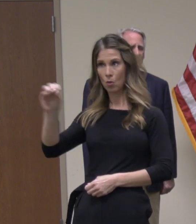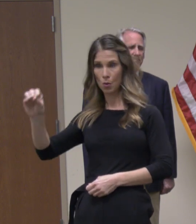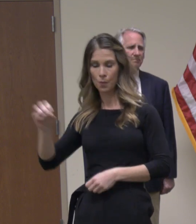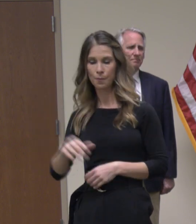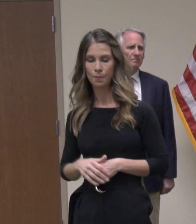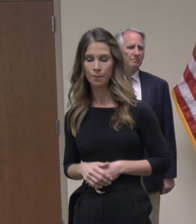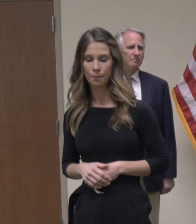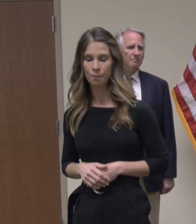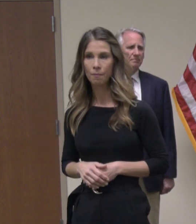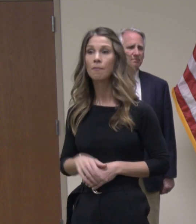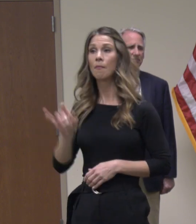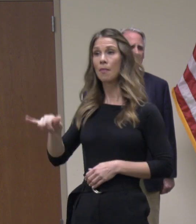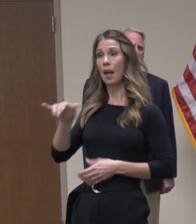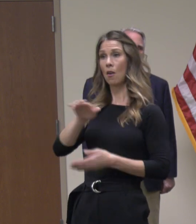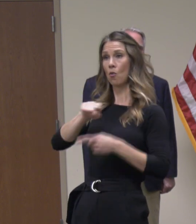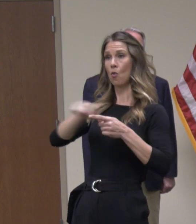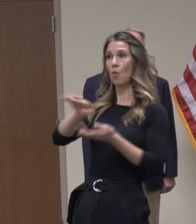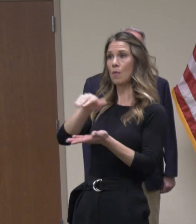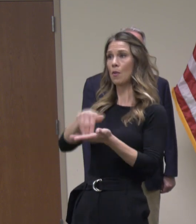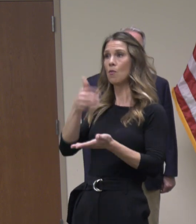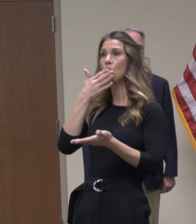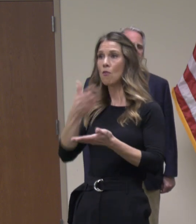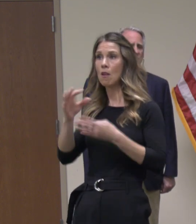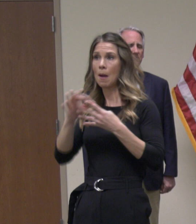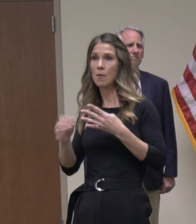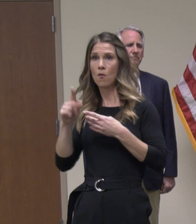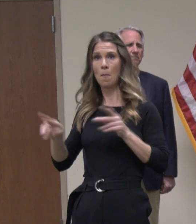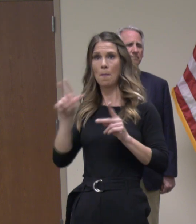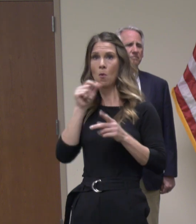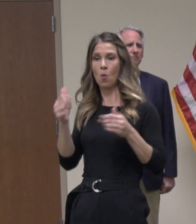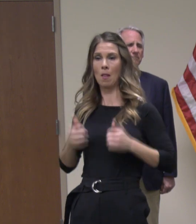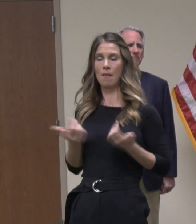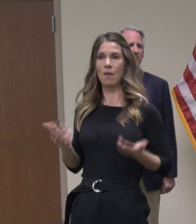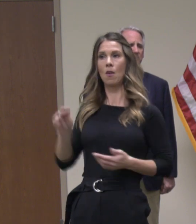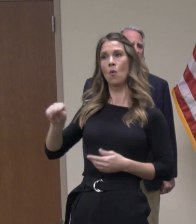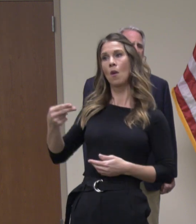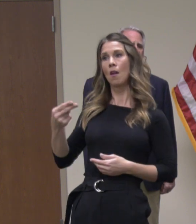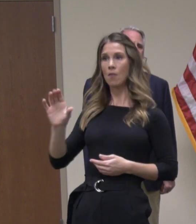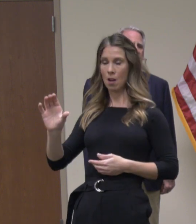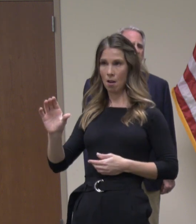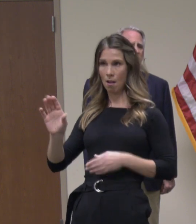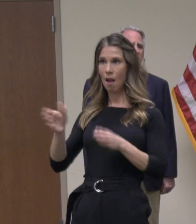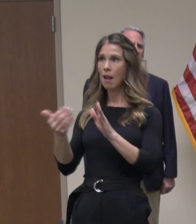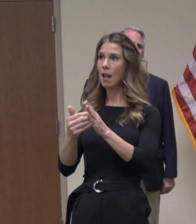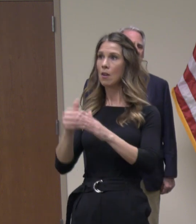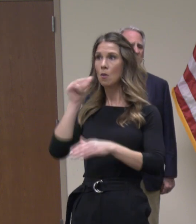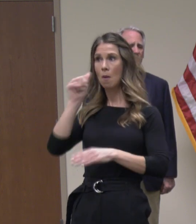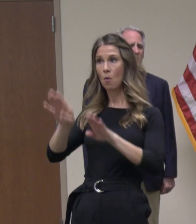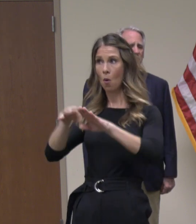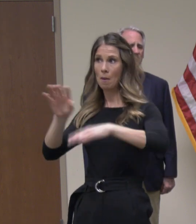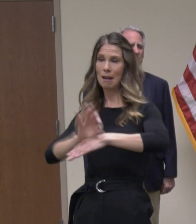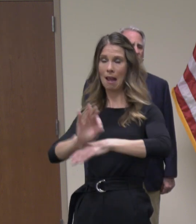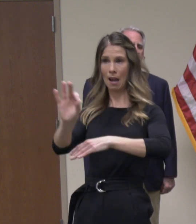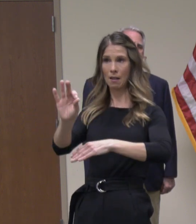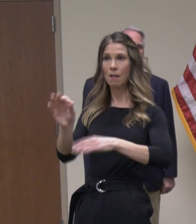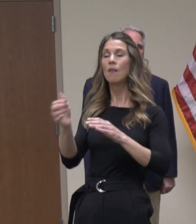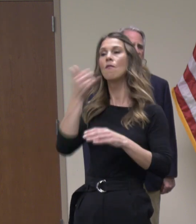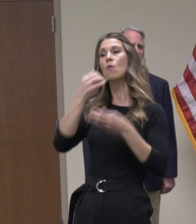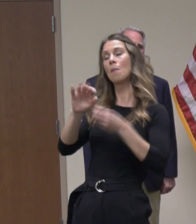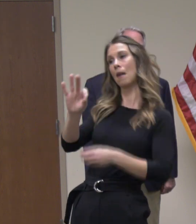910-798-6800. This will be a great resource for our residents. Again, the call center will open tomorrow at 9 a.m., and the number